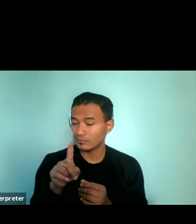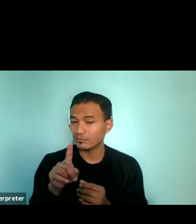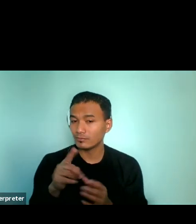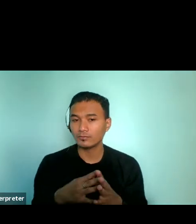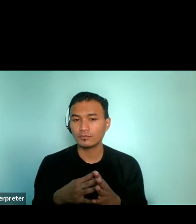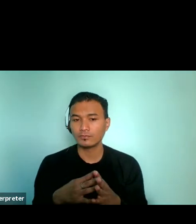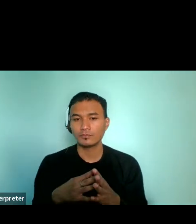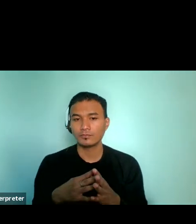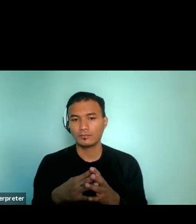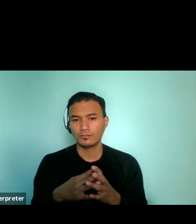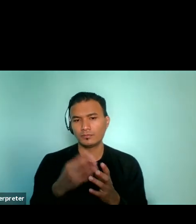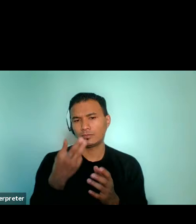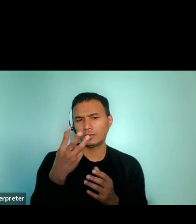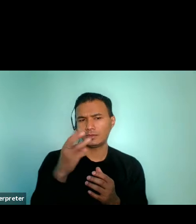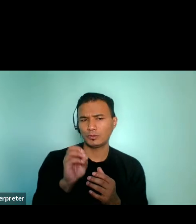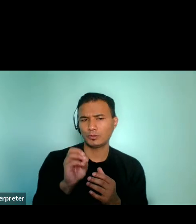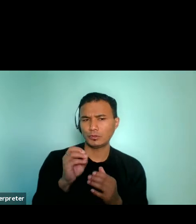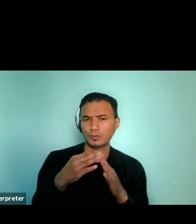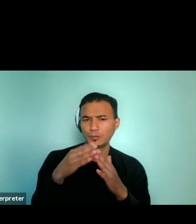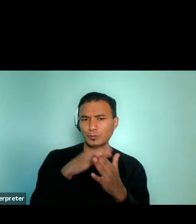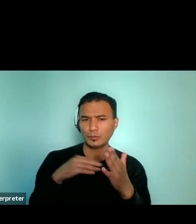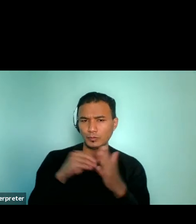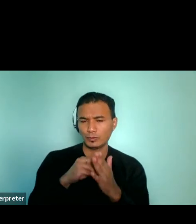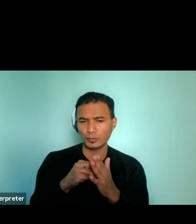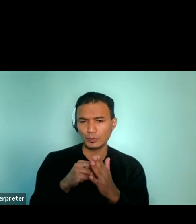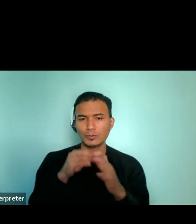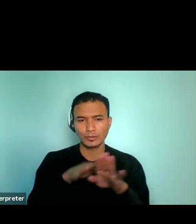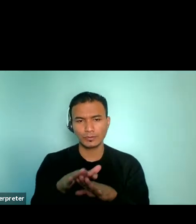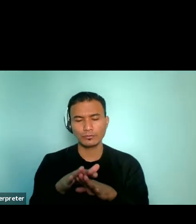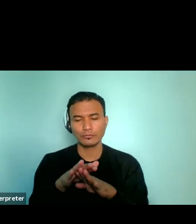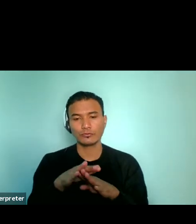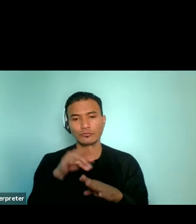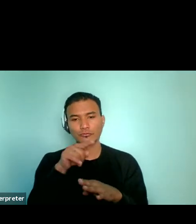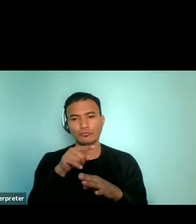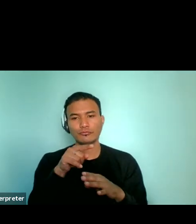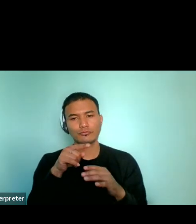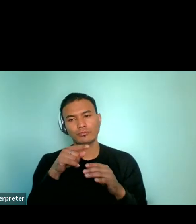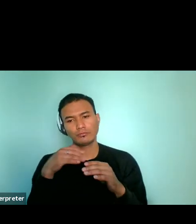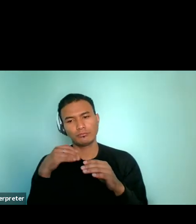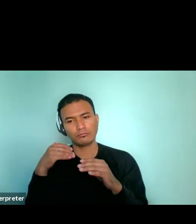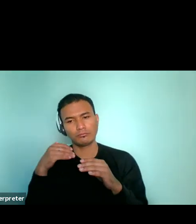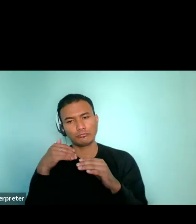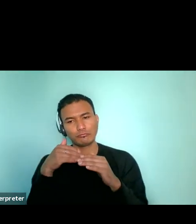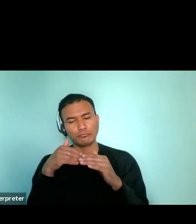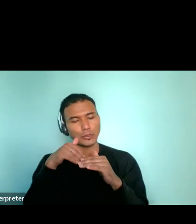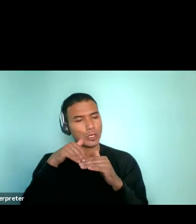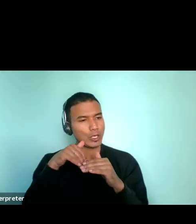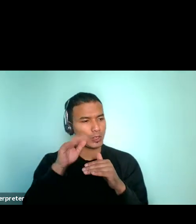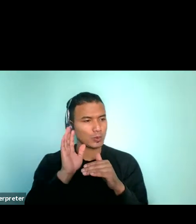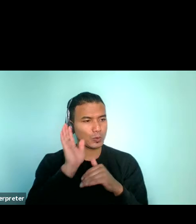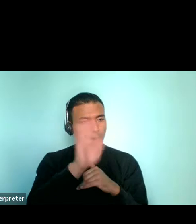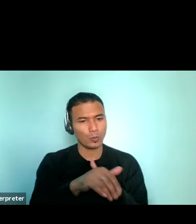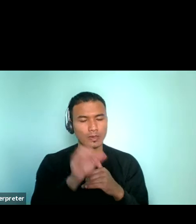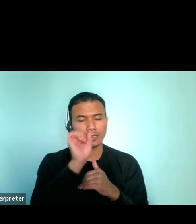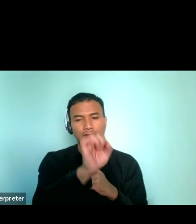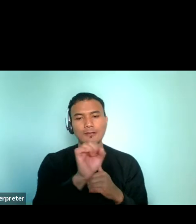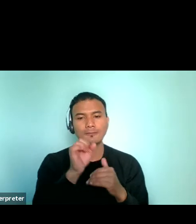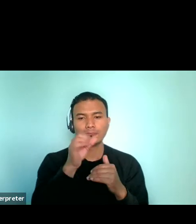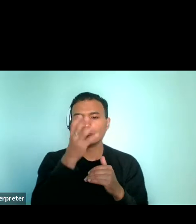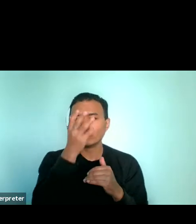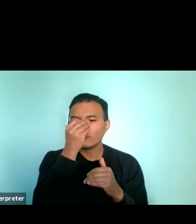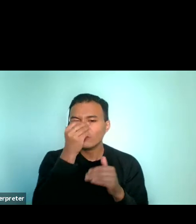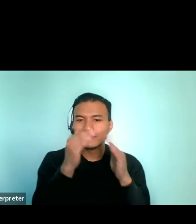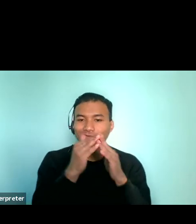2021, yeah, around 30 families, they decided again to go back to the their original homeland to farm